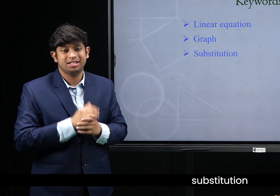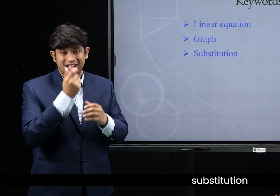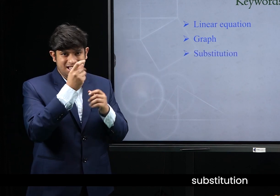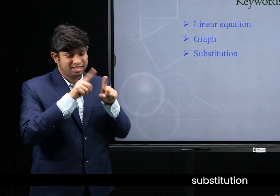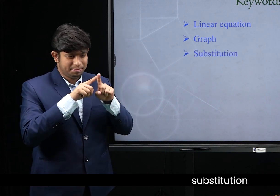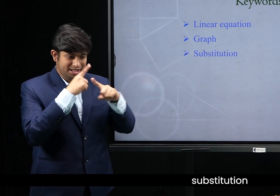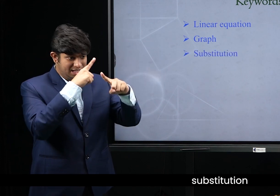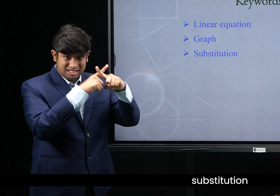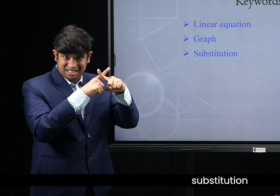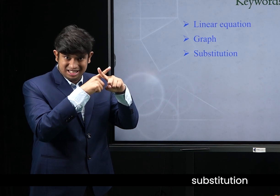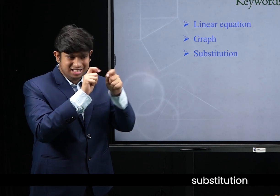substitution,